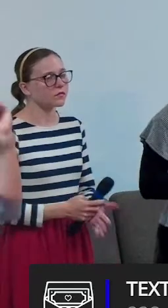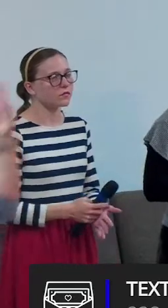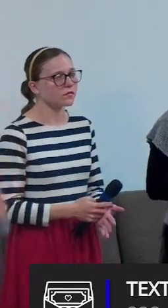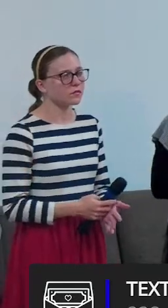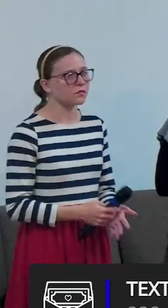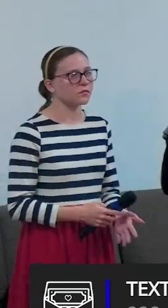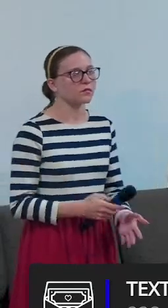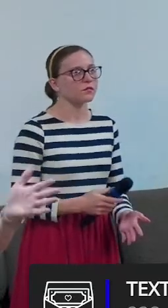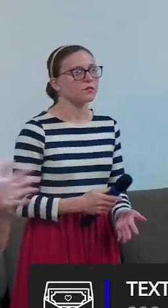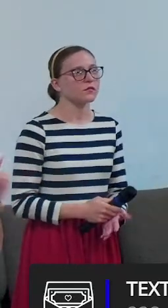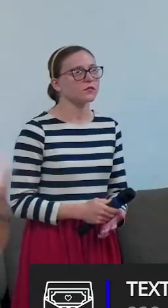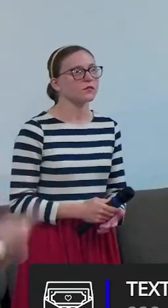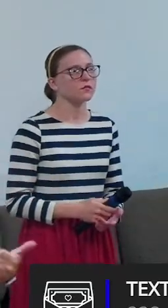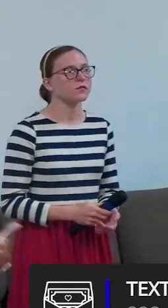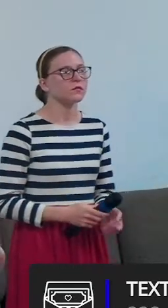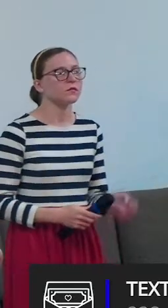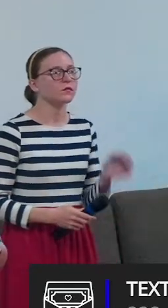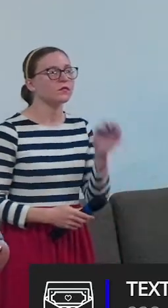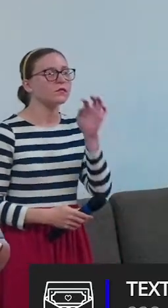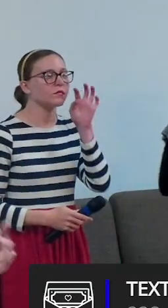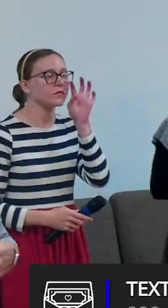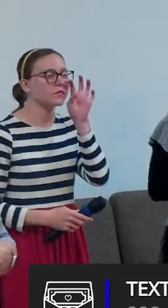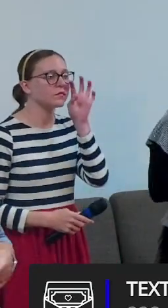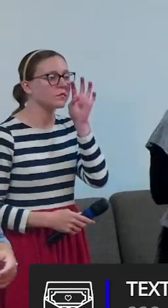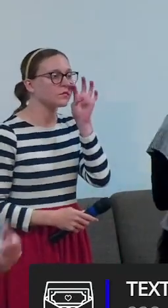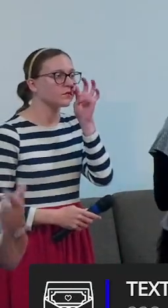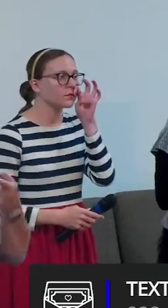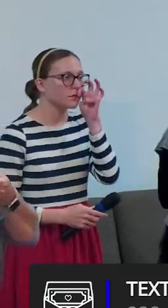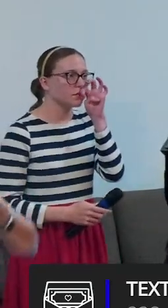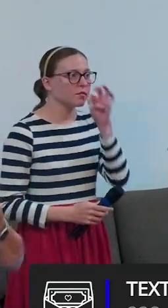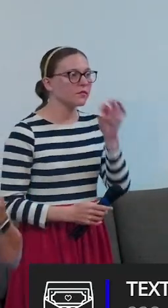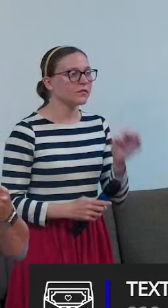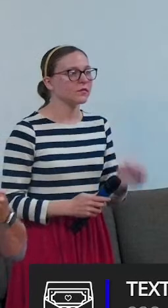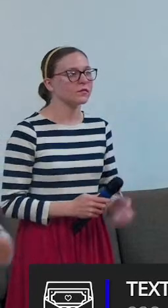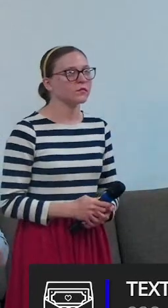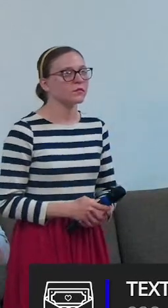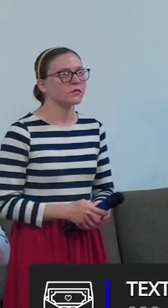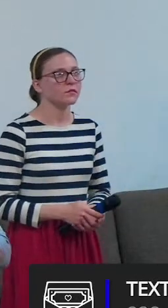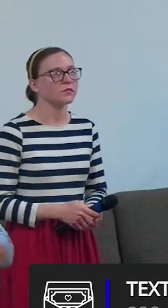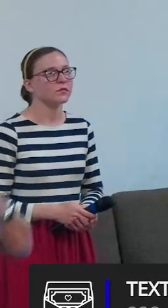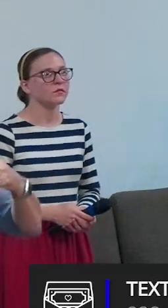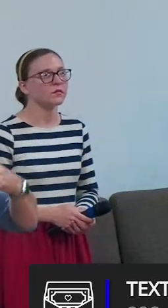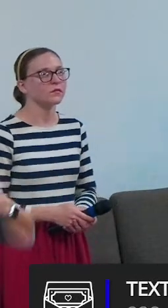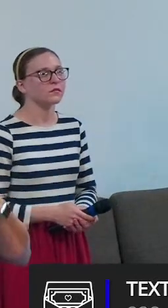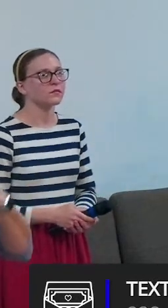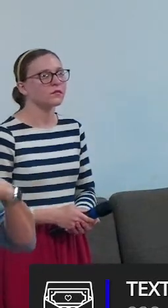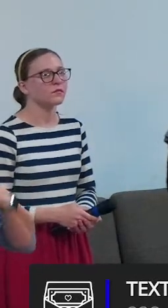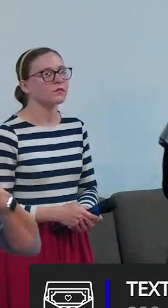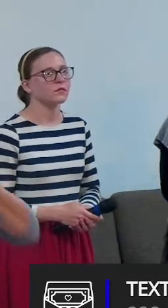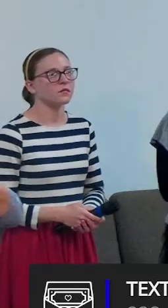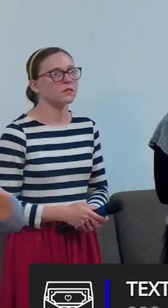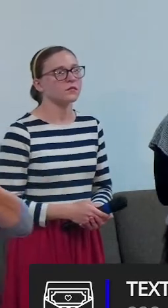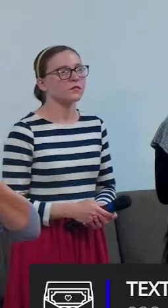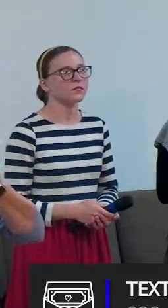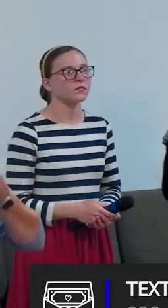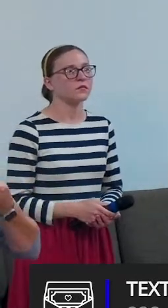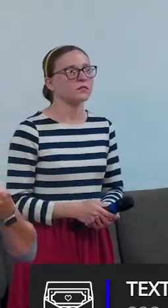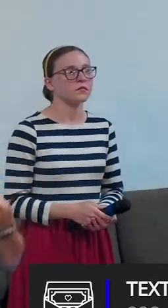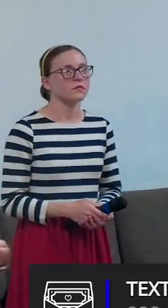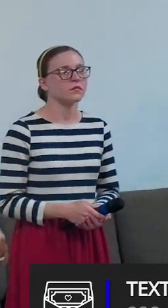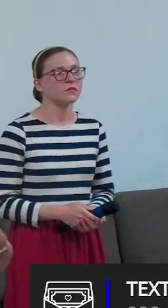that today? Say, I can take the pain. Oh, the heartaches they